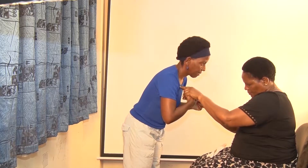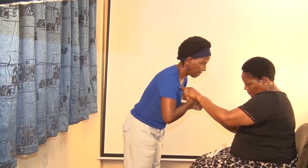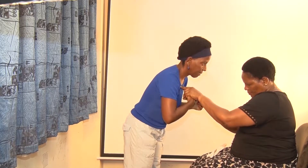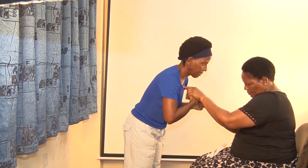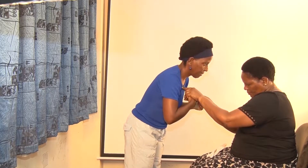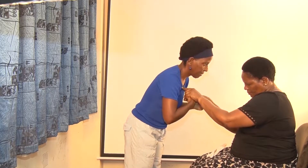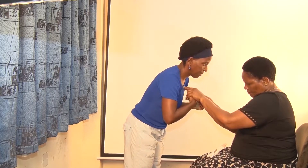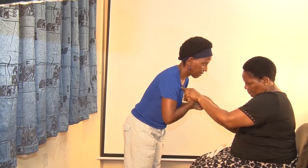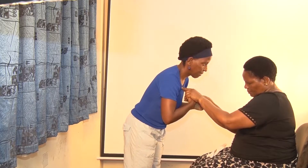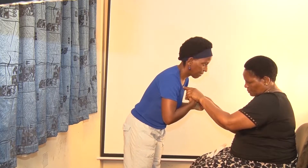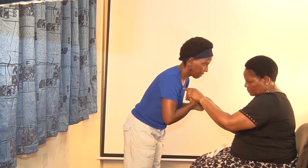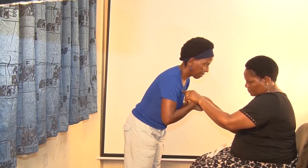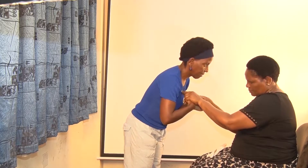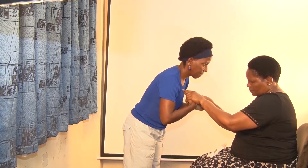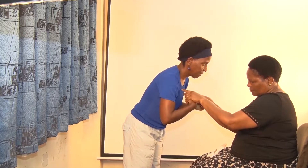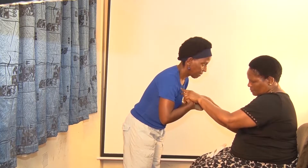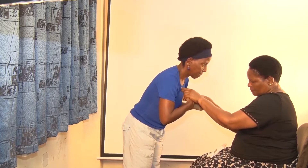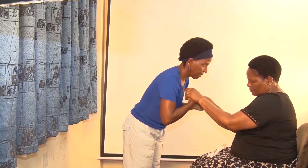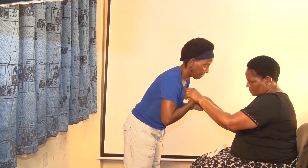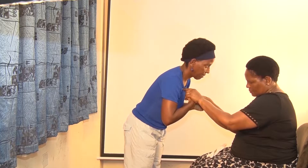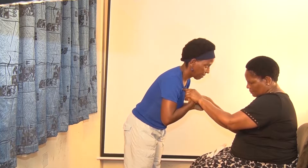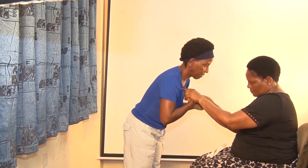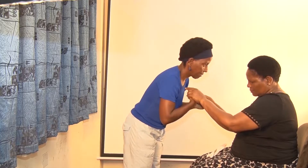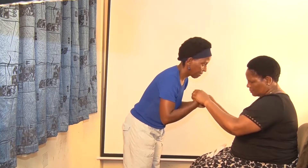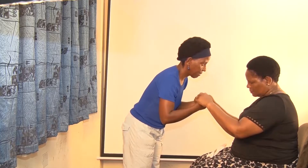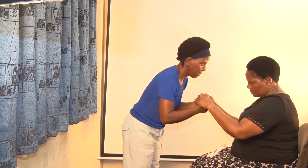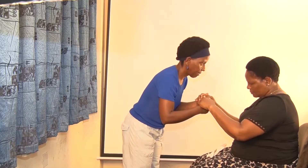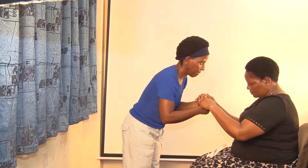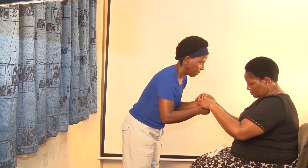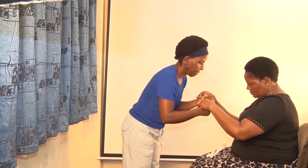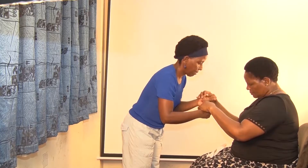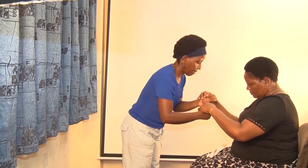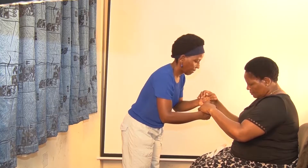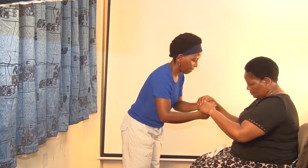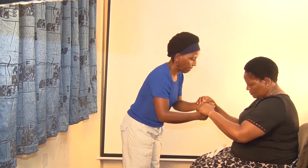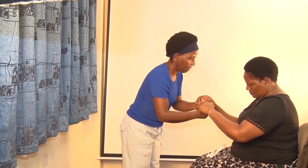and probably they will also stretch out their hands to touch and feel this new presence.